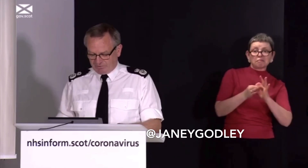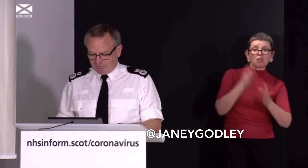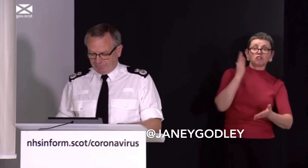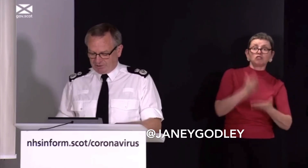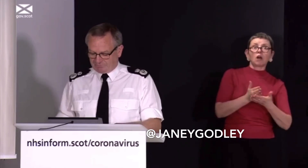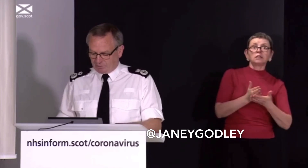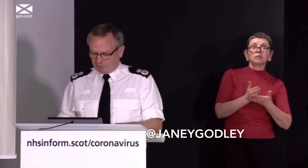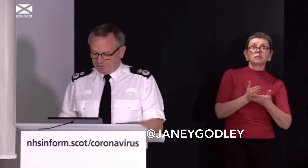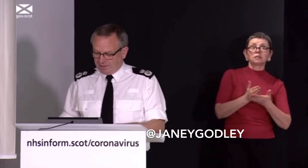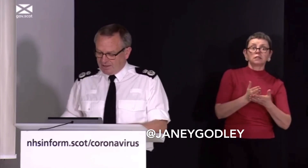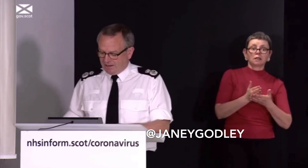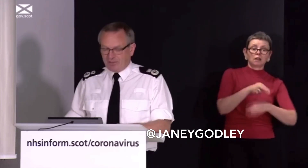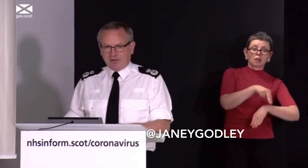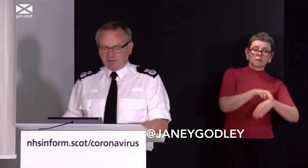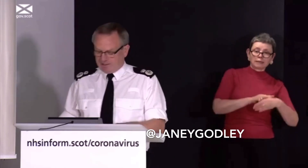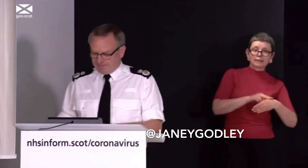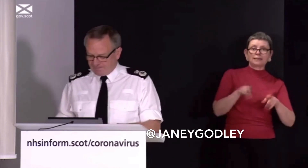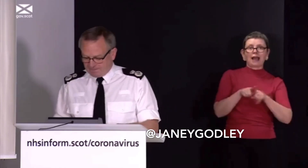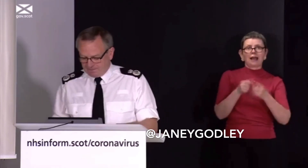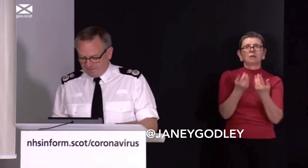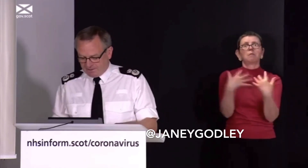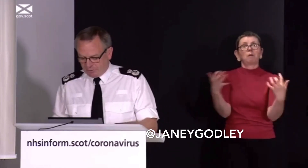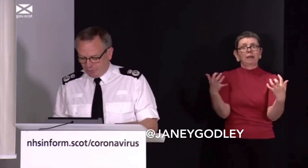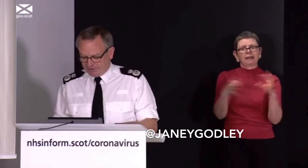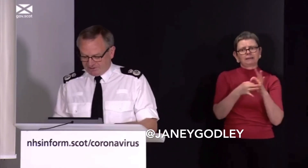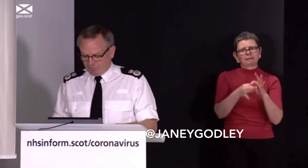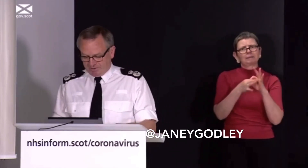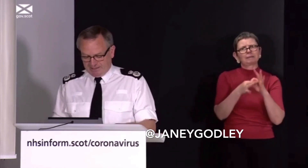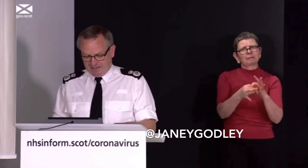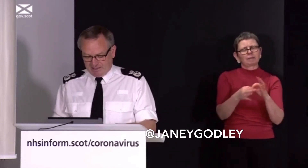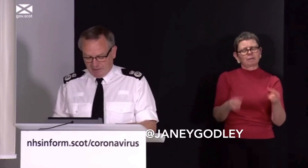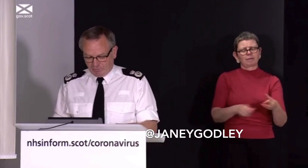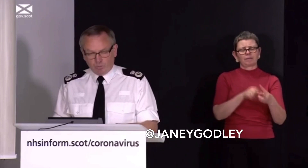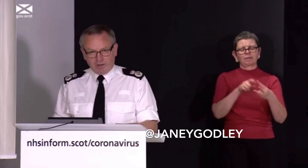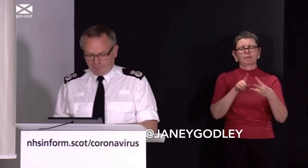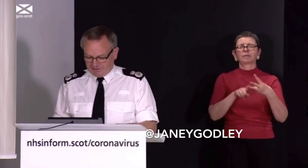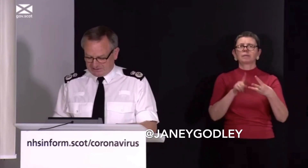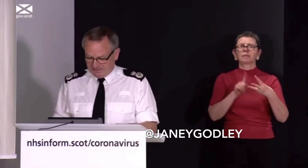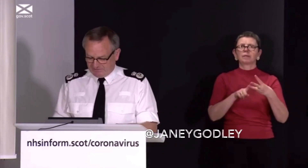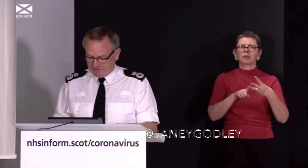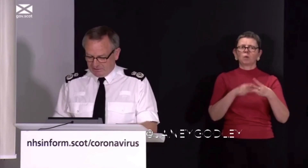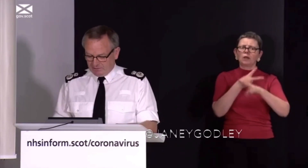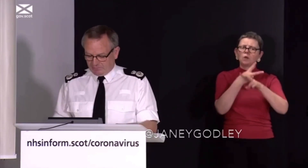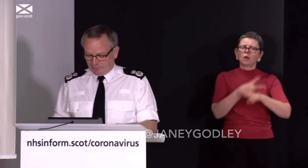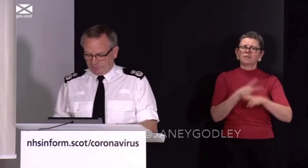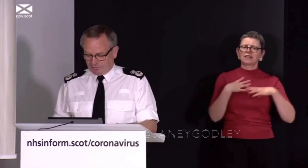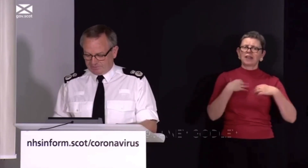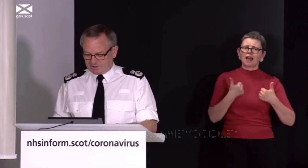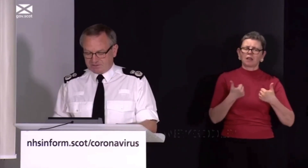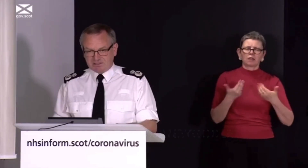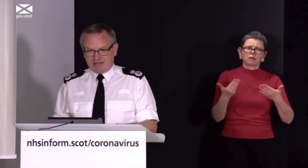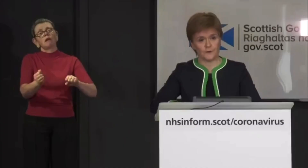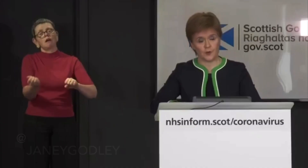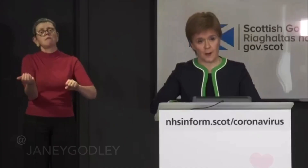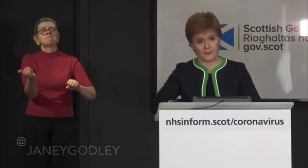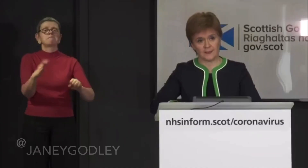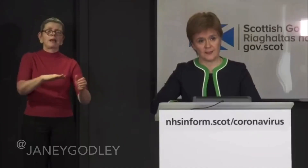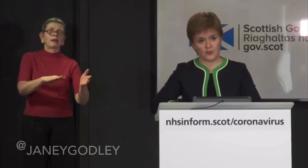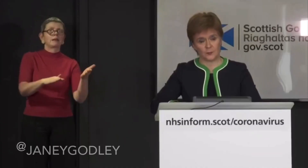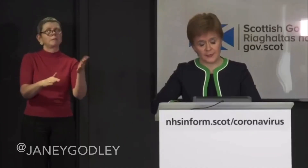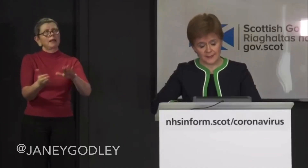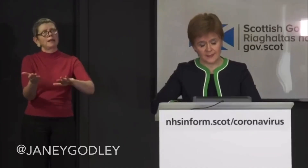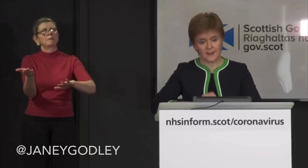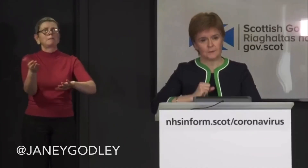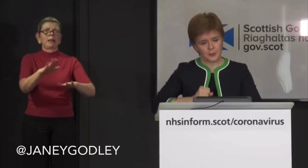we're all trying to save each other's lives here. Keep to the lockdown, or we'll be snicking you up. Back to you, Nicola. Right, thanks everybody,